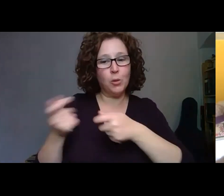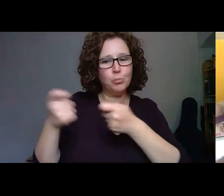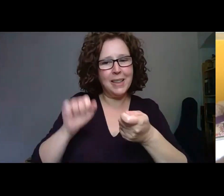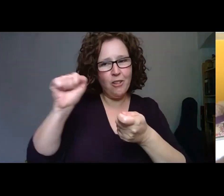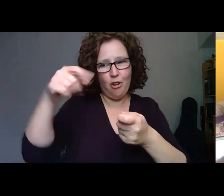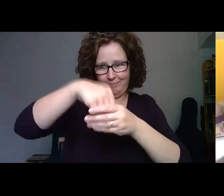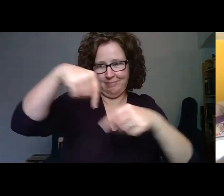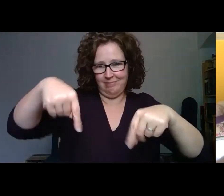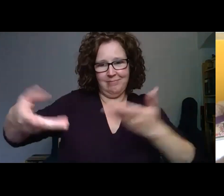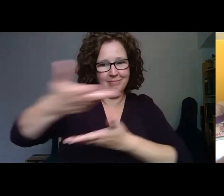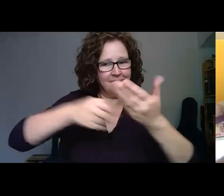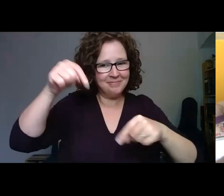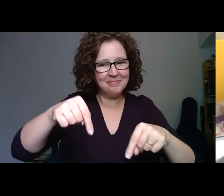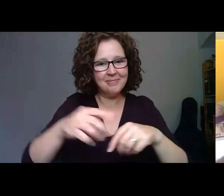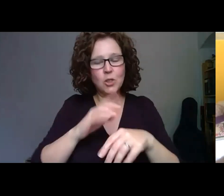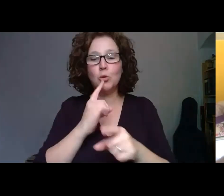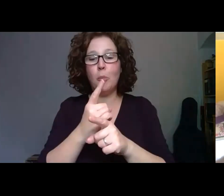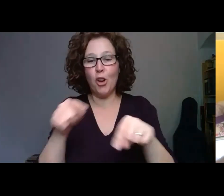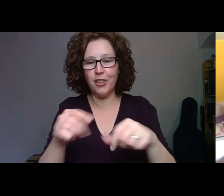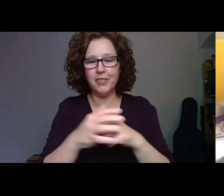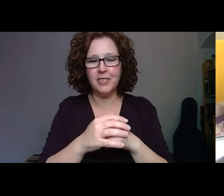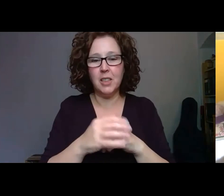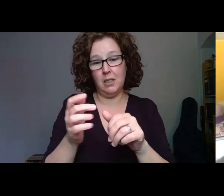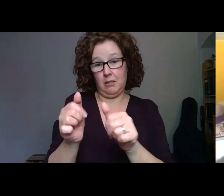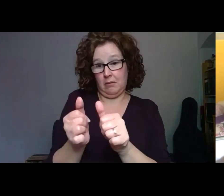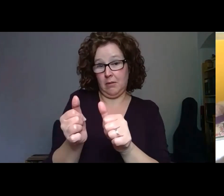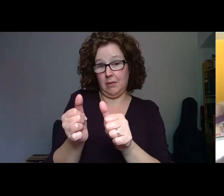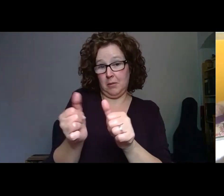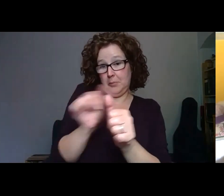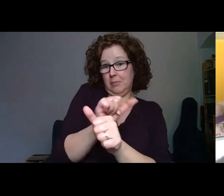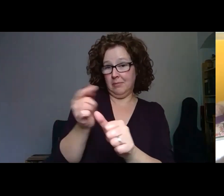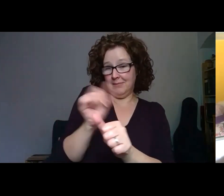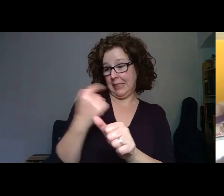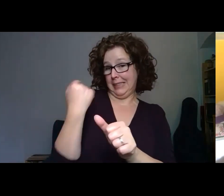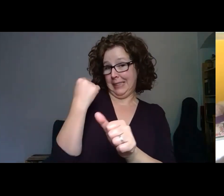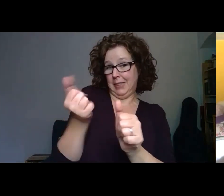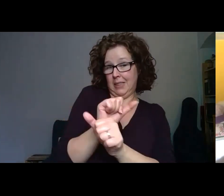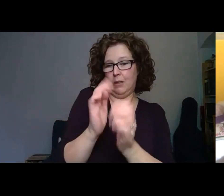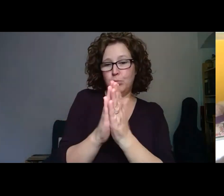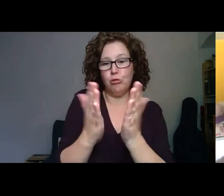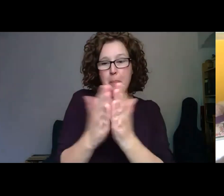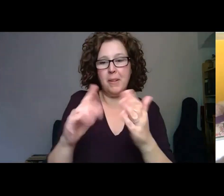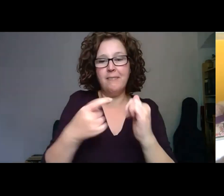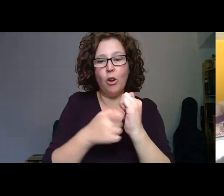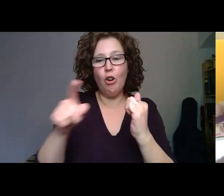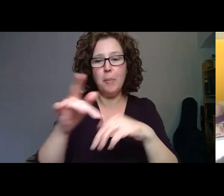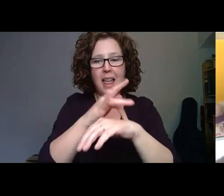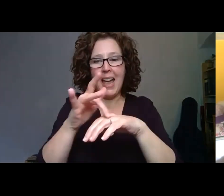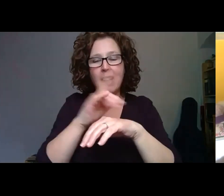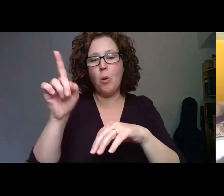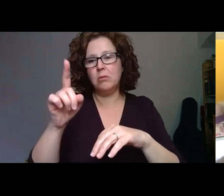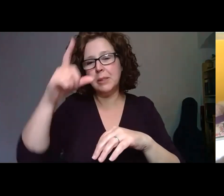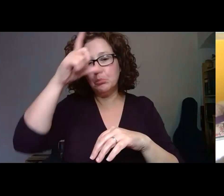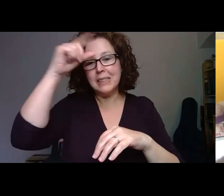talk a bit about her. And just behind me, the program for Princesinha Medrosa,